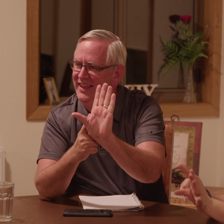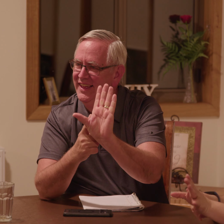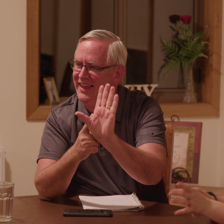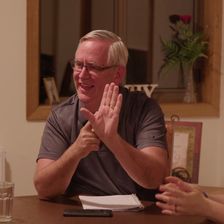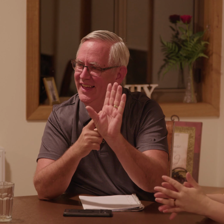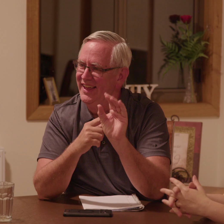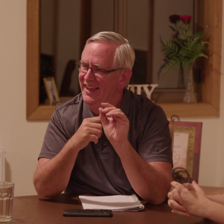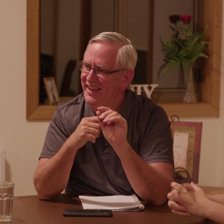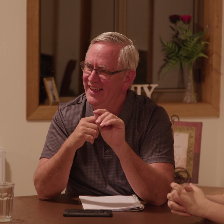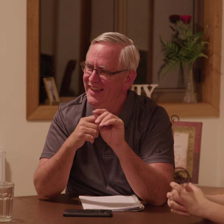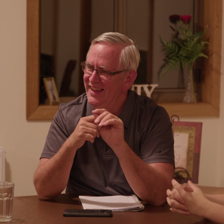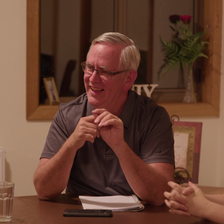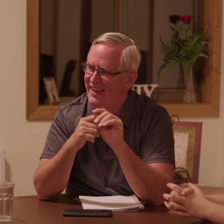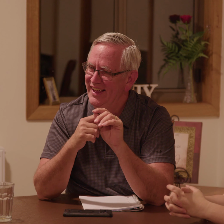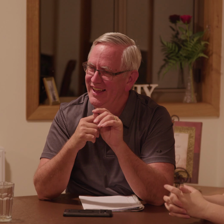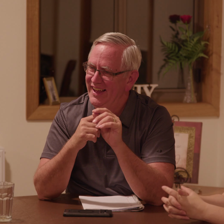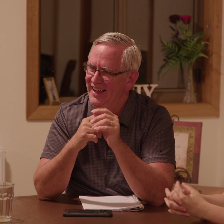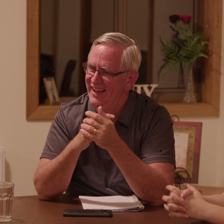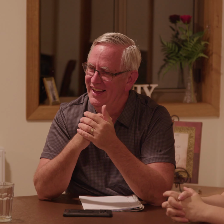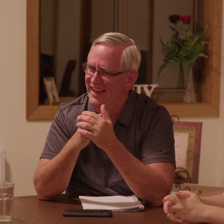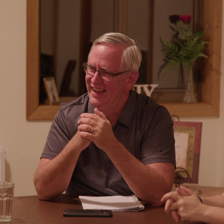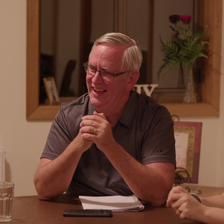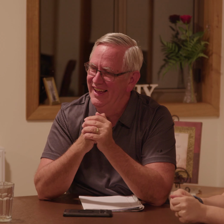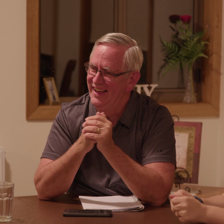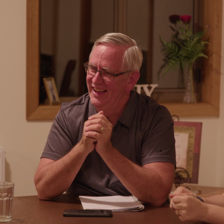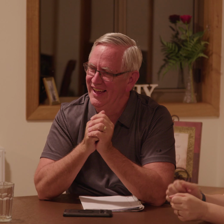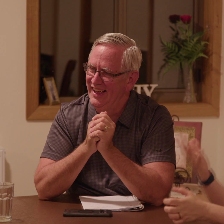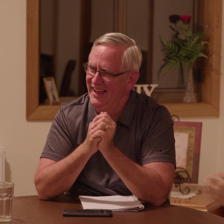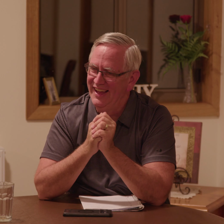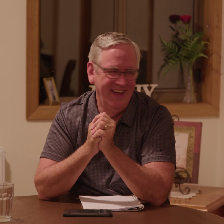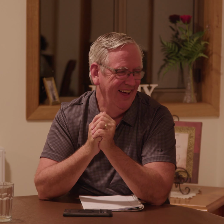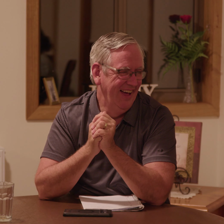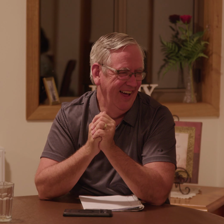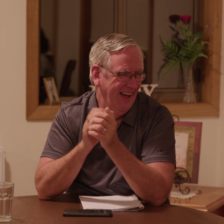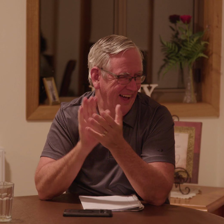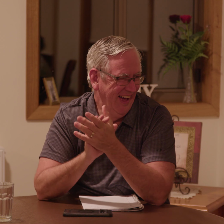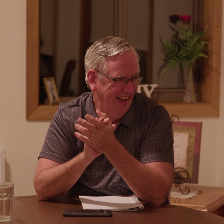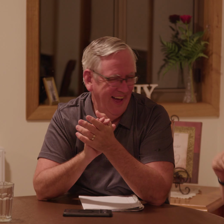E instead of I, but that's all. Sorry, Melanie.